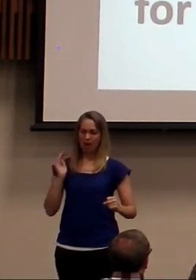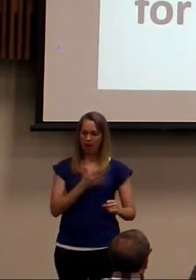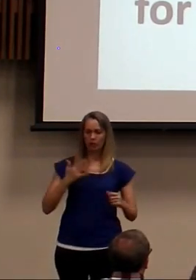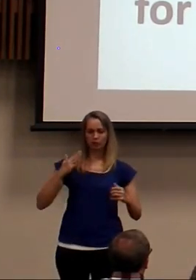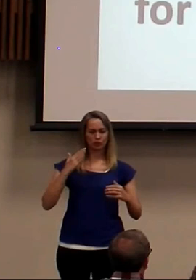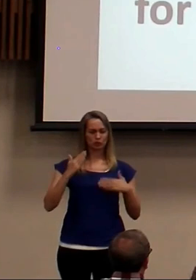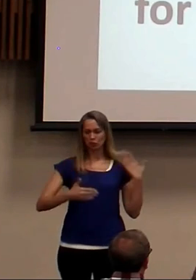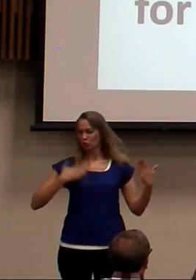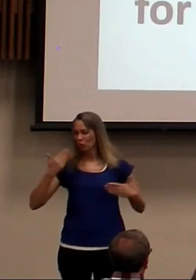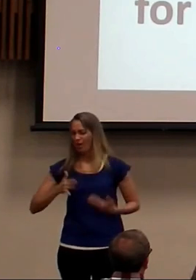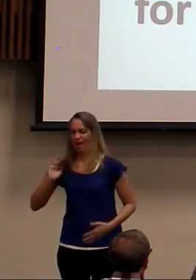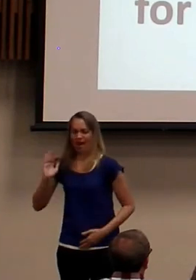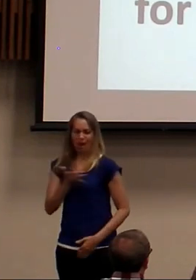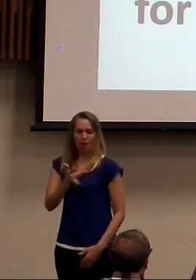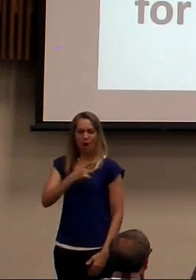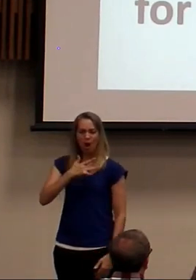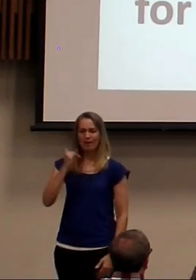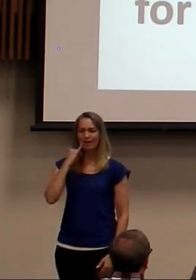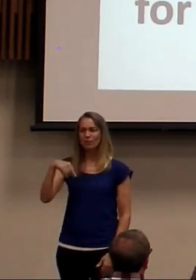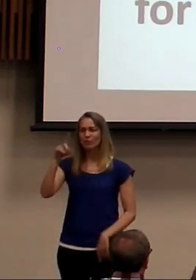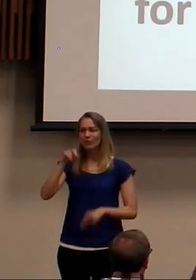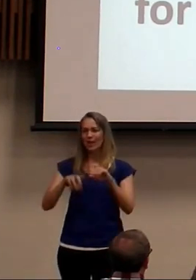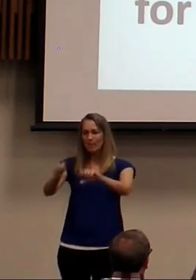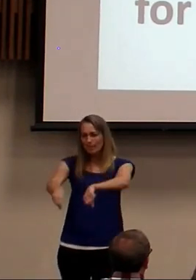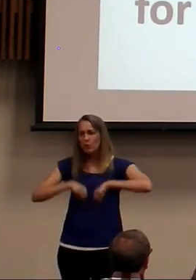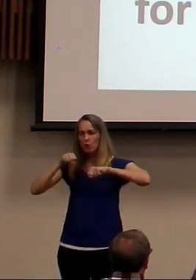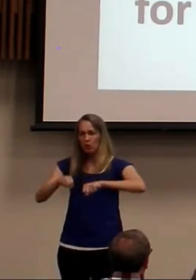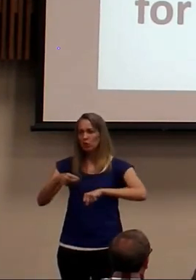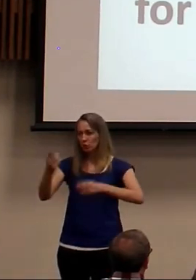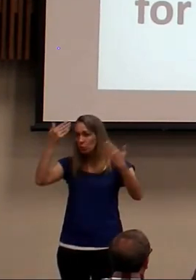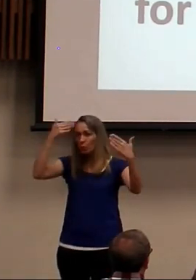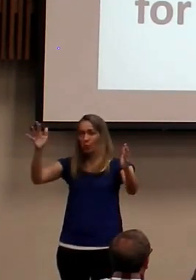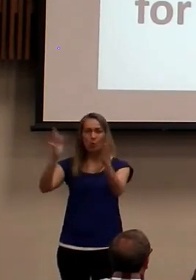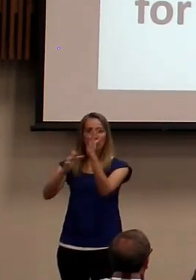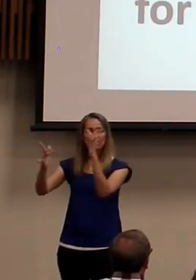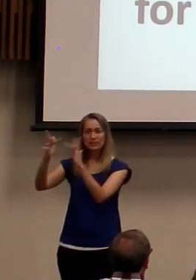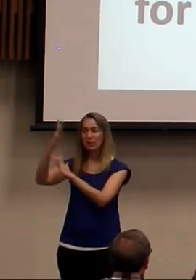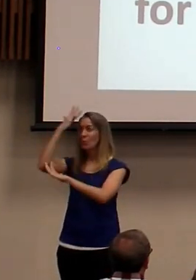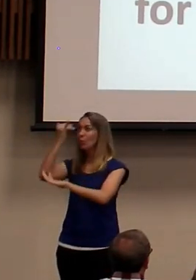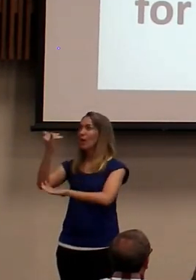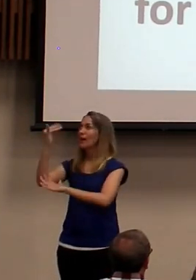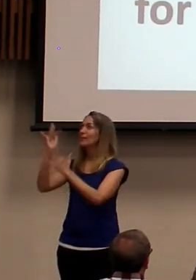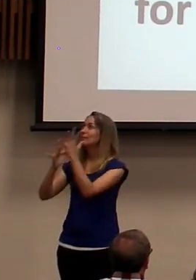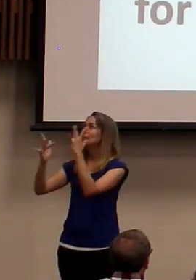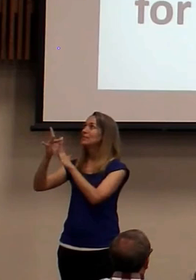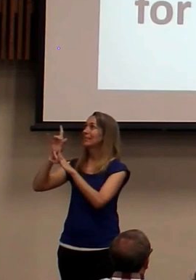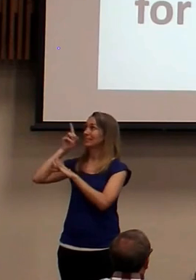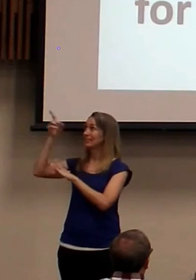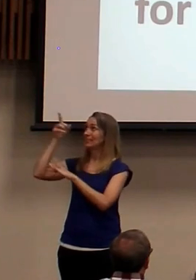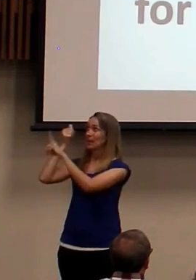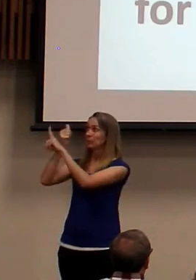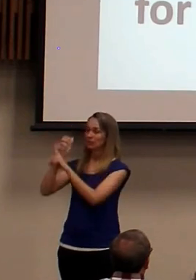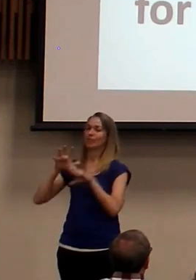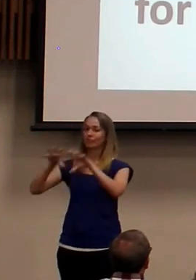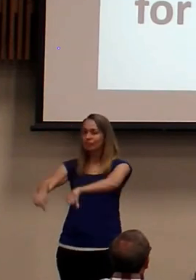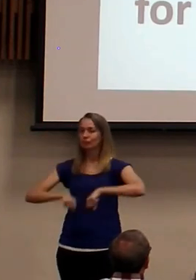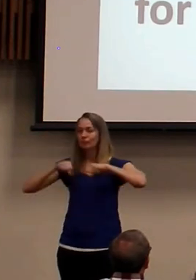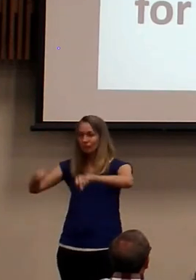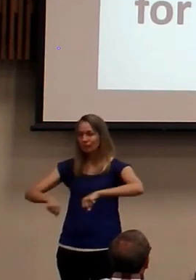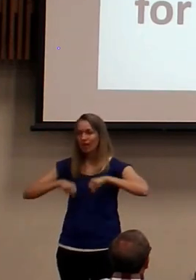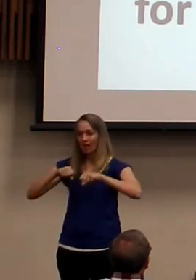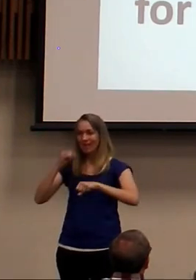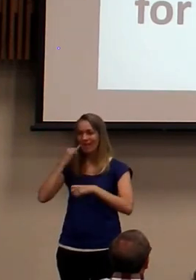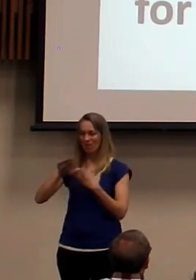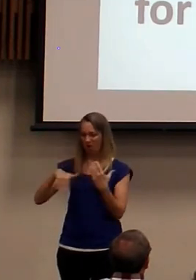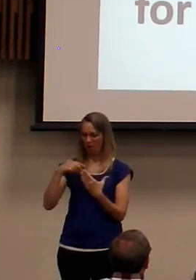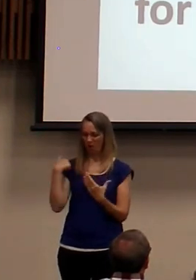heart. And if you can't pull it, you don't know Jesus. Because Jesus grabs the oar. If all we